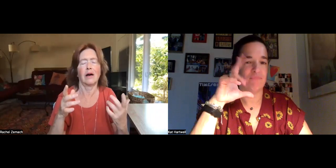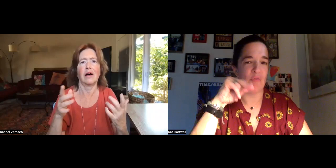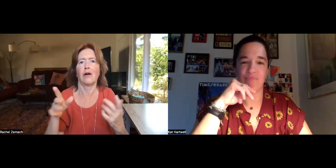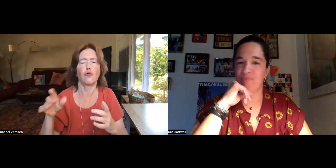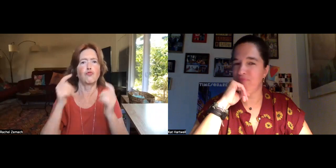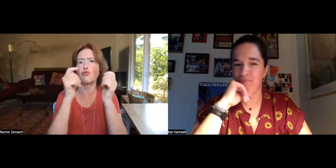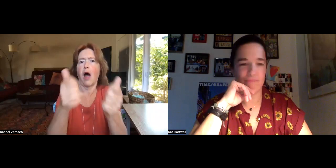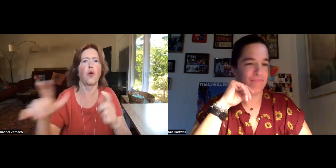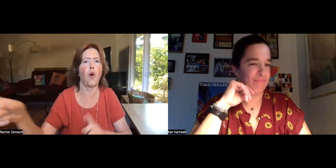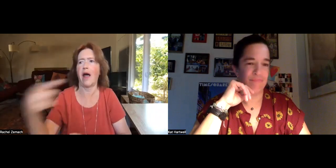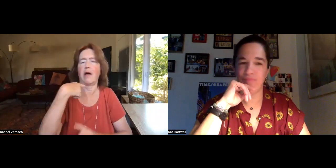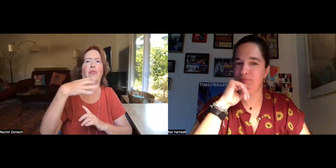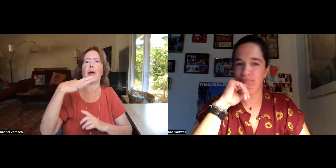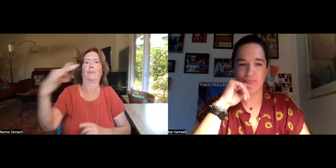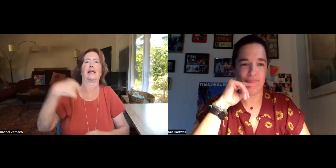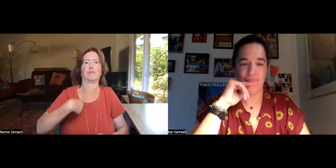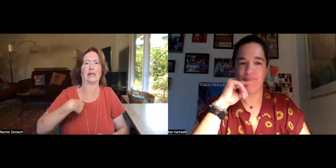No. Right away, they picked me.